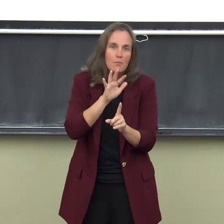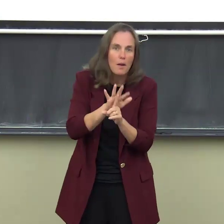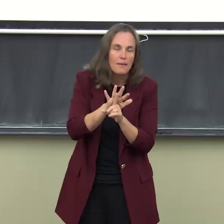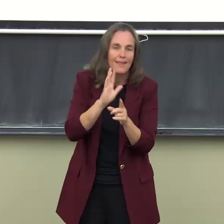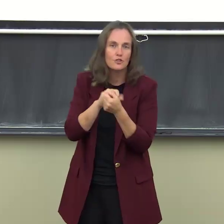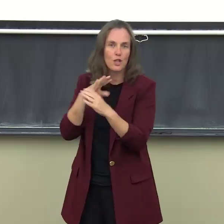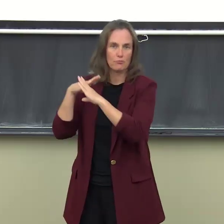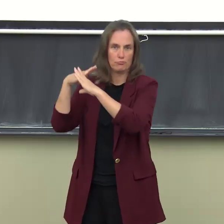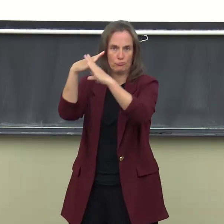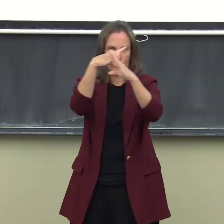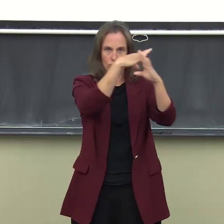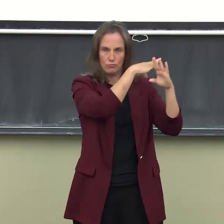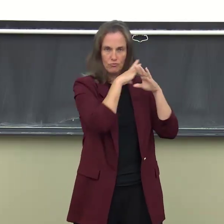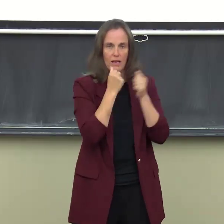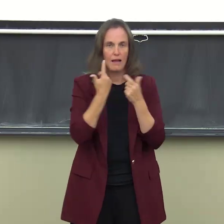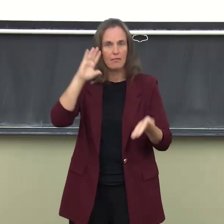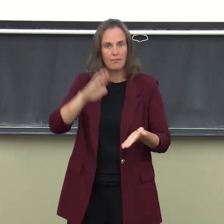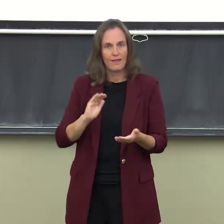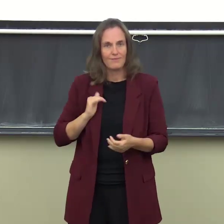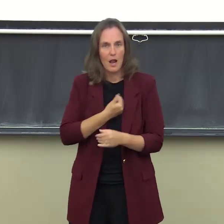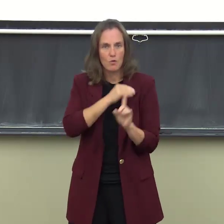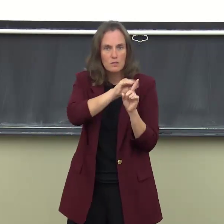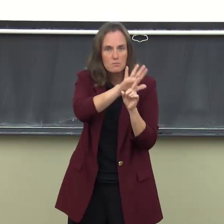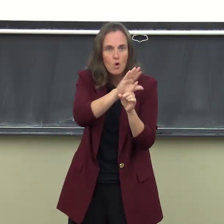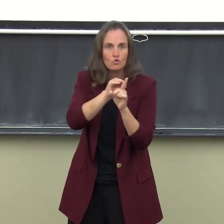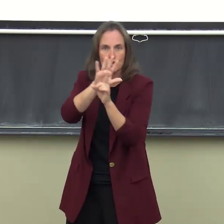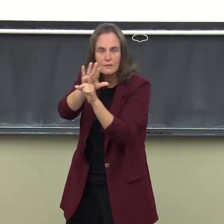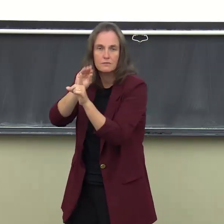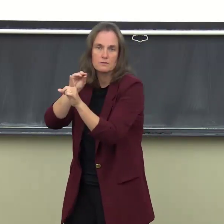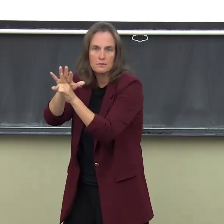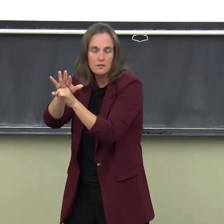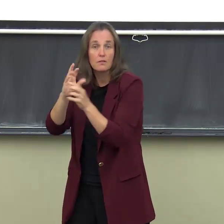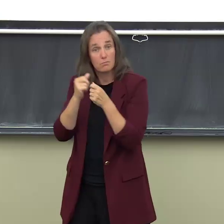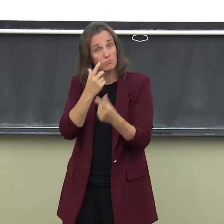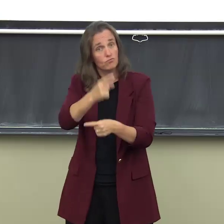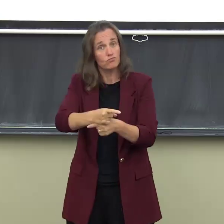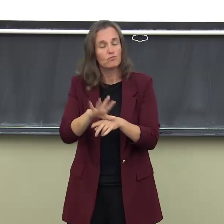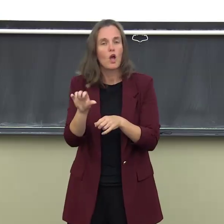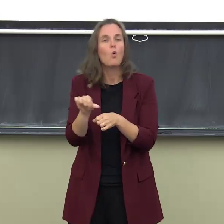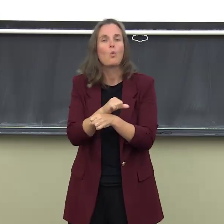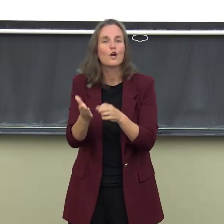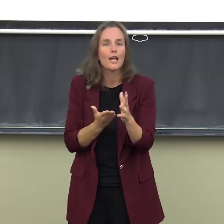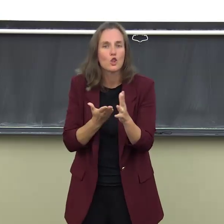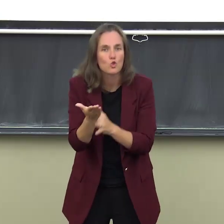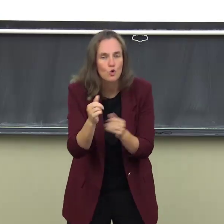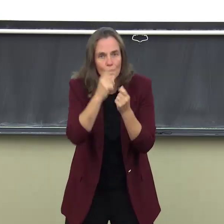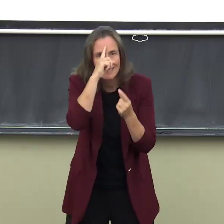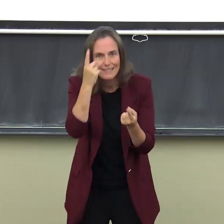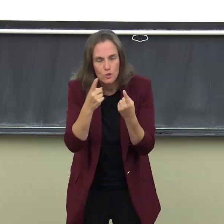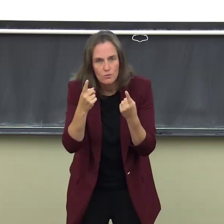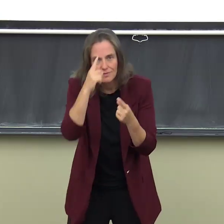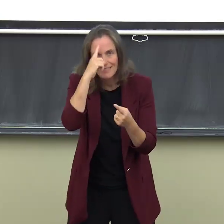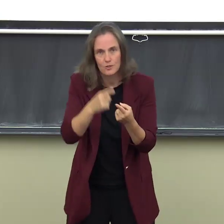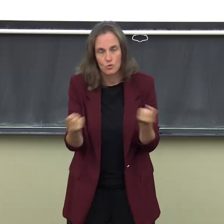shielding us and winnowing our exposure to just that, working through disagreements, living with people who